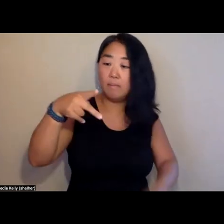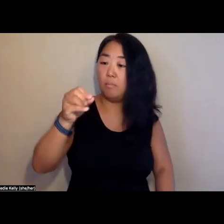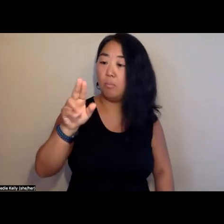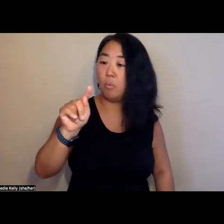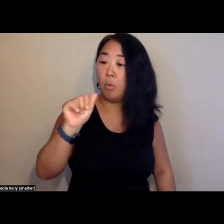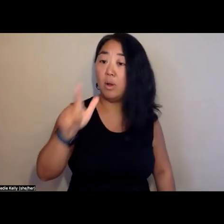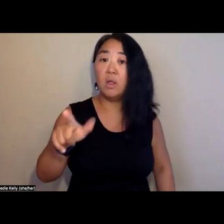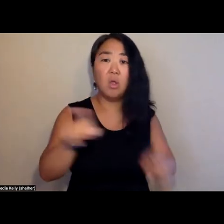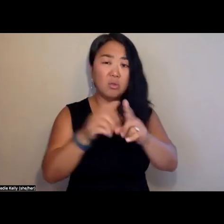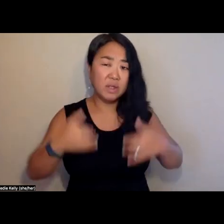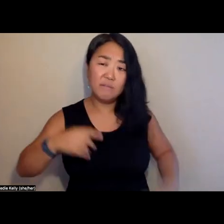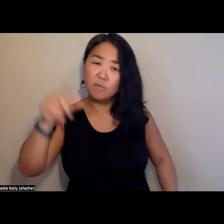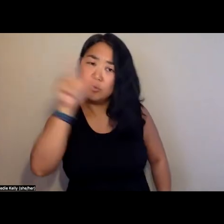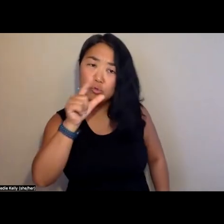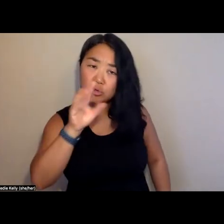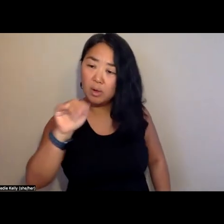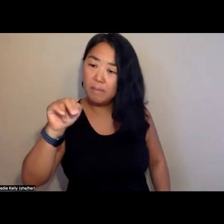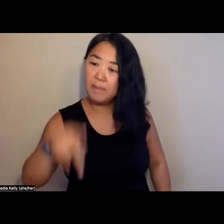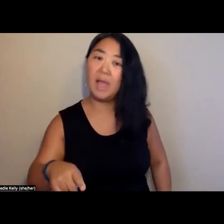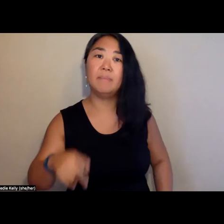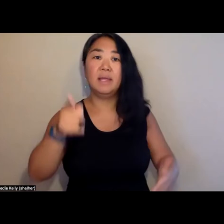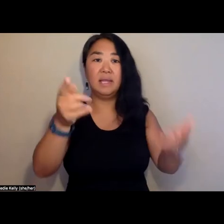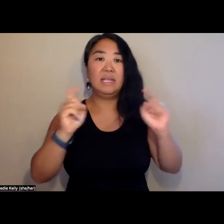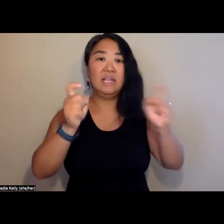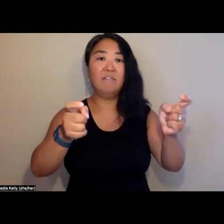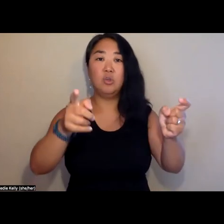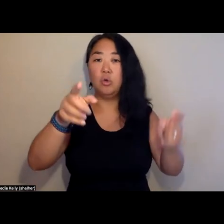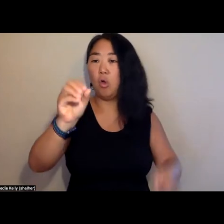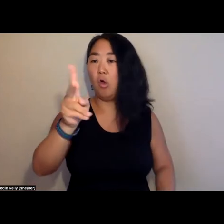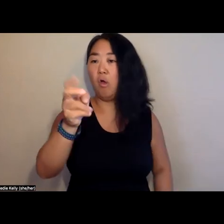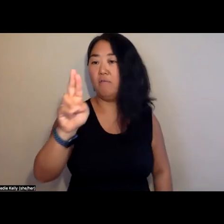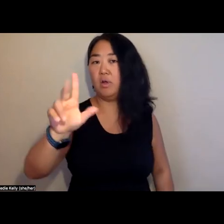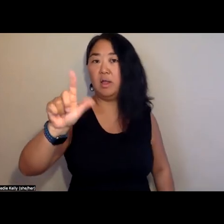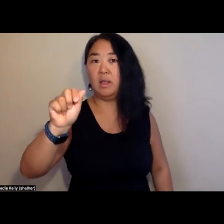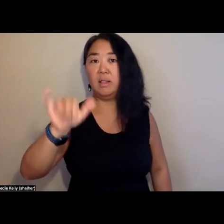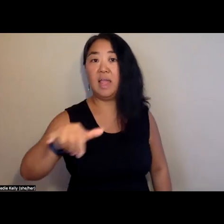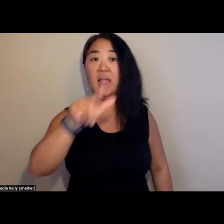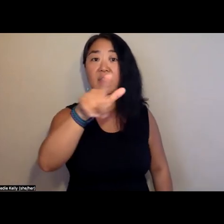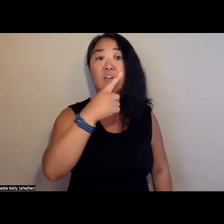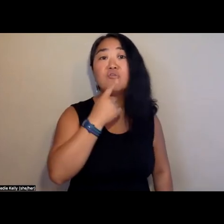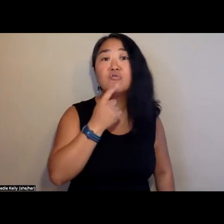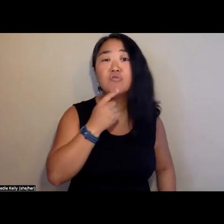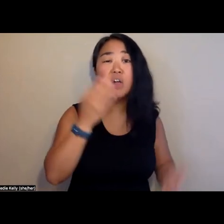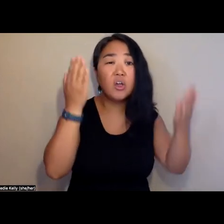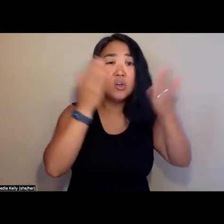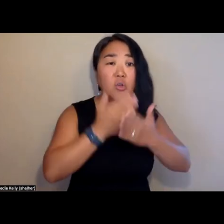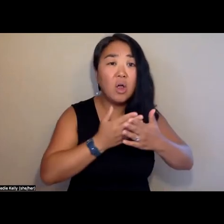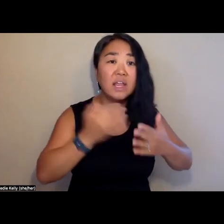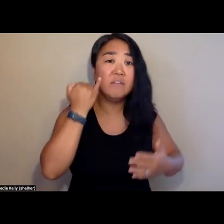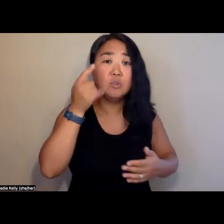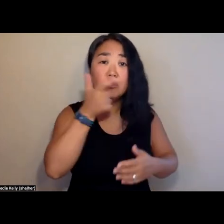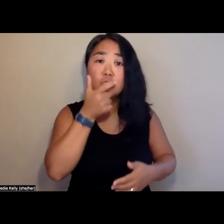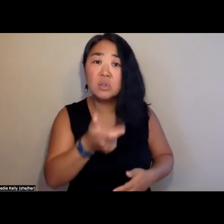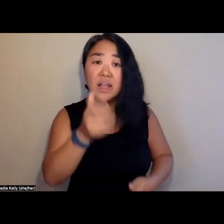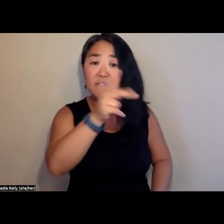a Google map that will give you an overlay in Google Maps of this red dot outline. Because if you look up Philadelphia on your smartphone, usually you'll see